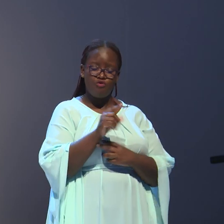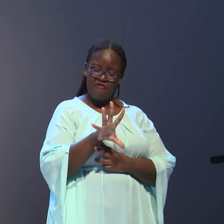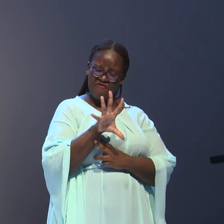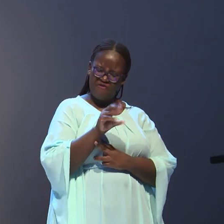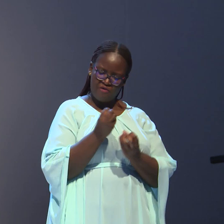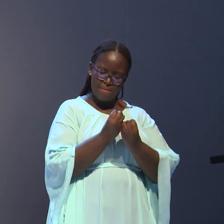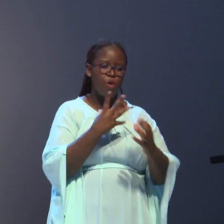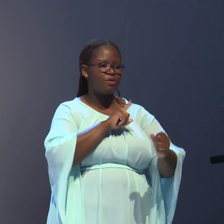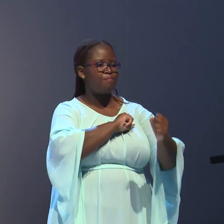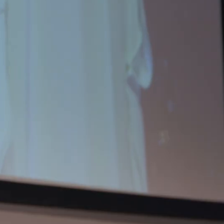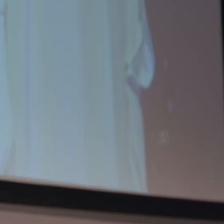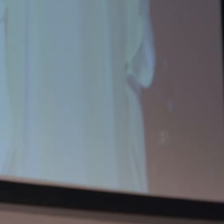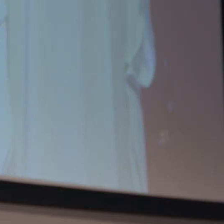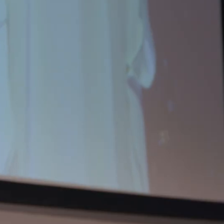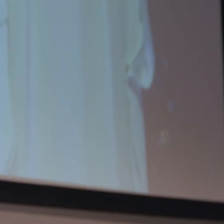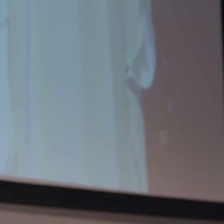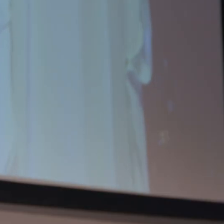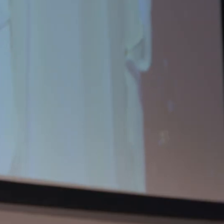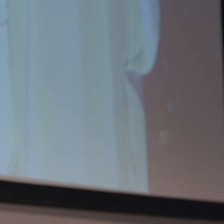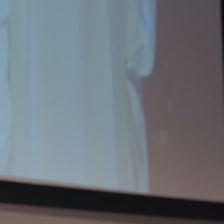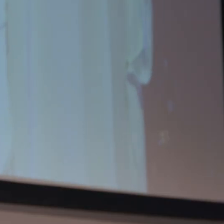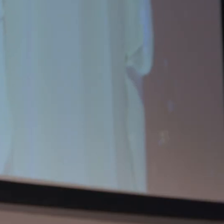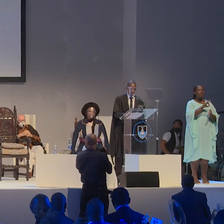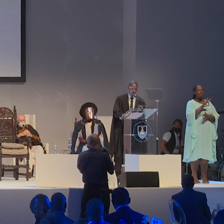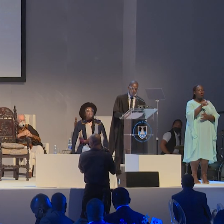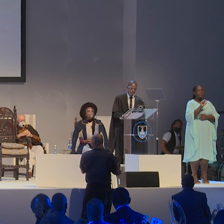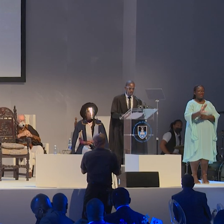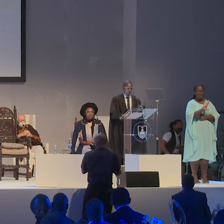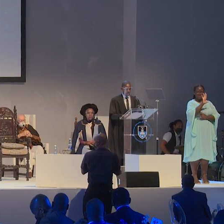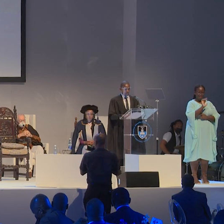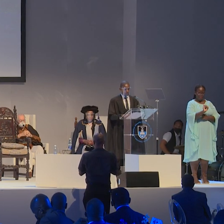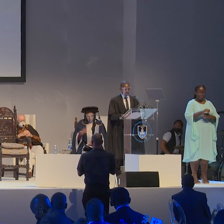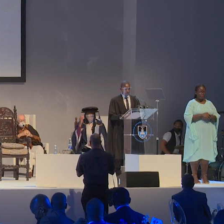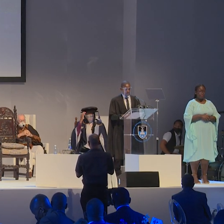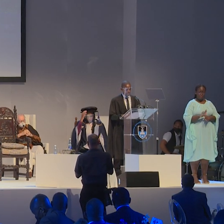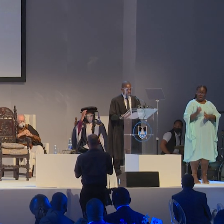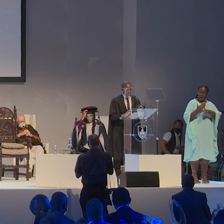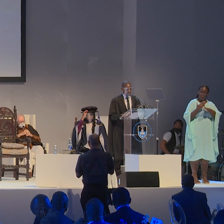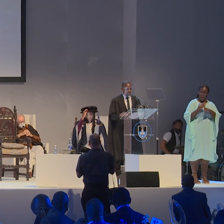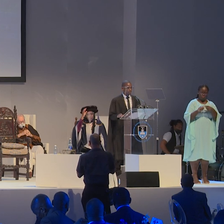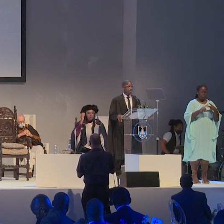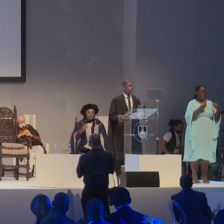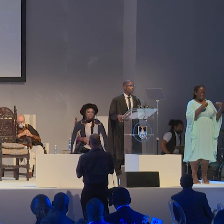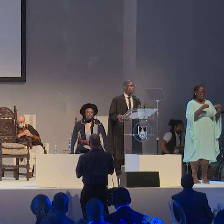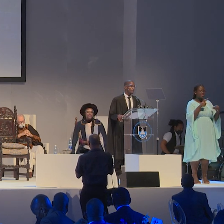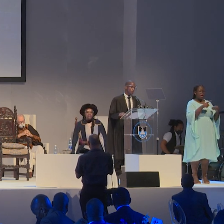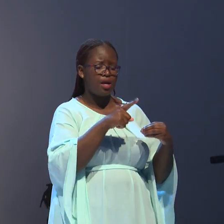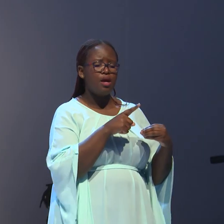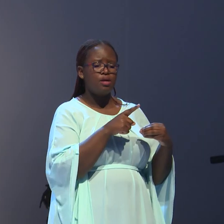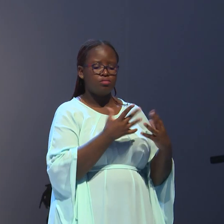powerful women on the African continent as recognized by Forbes Africa. Her philanthropic and business interests are